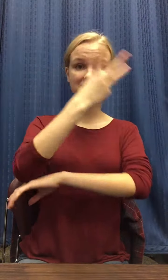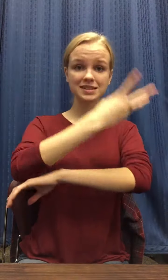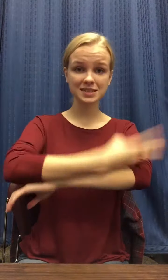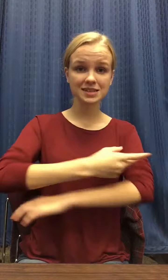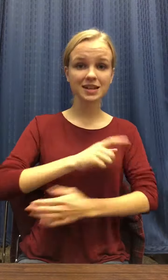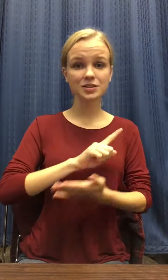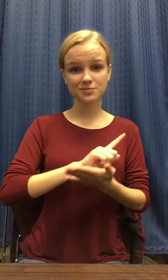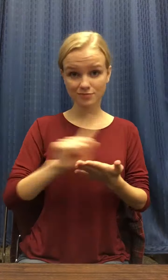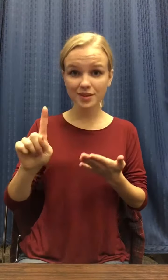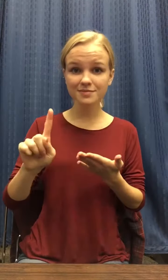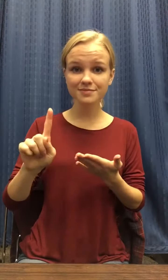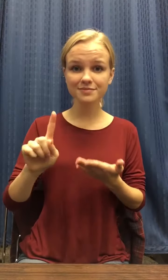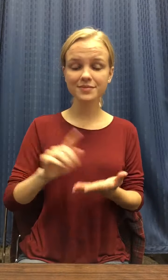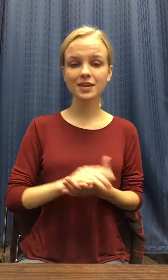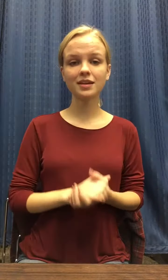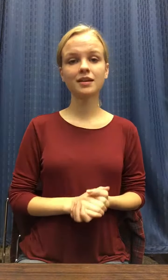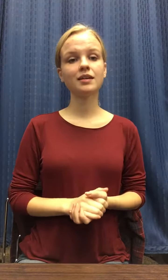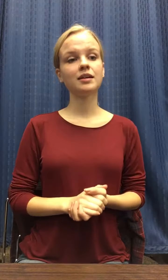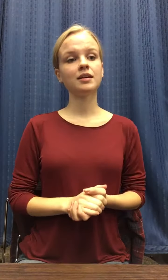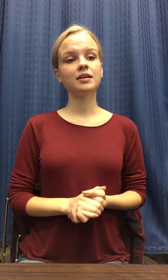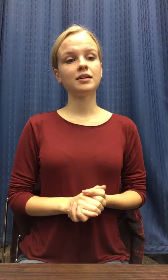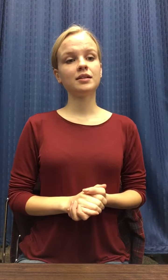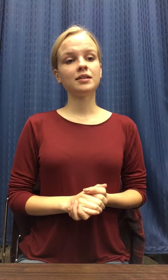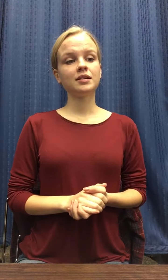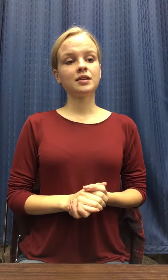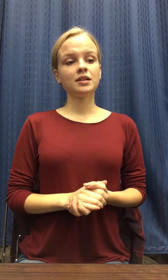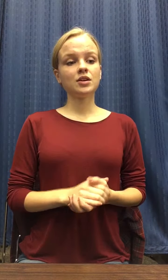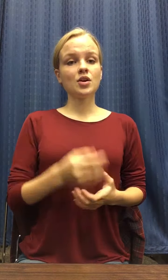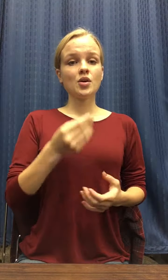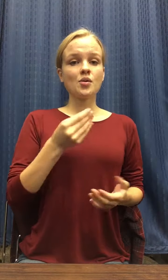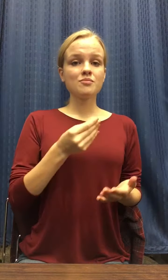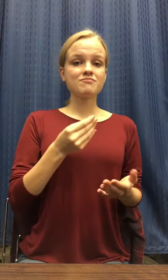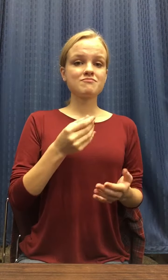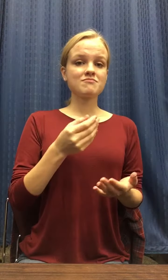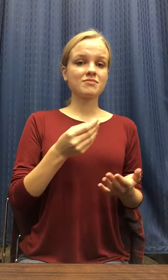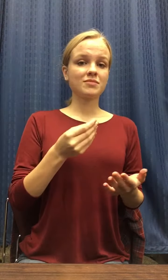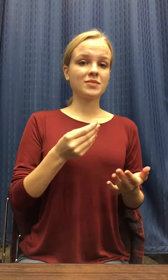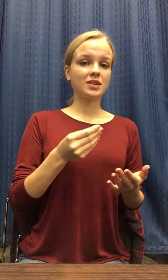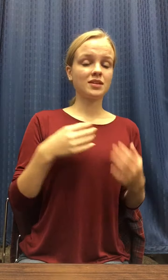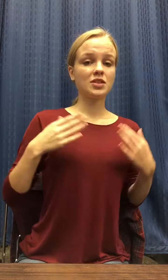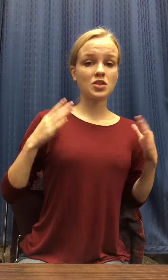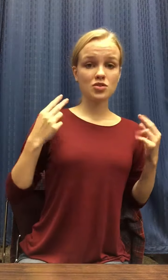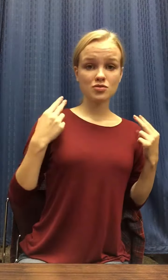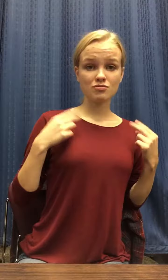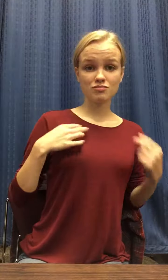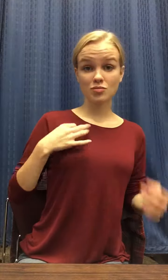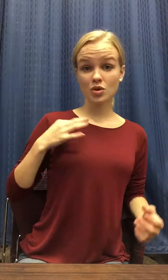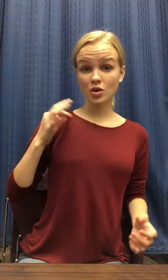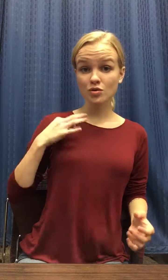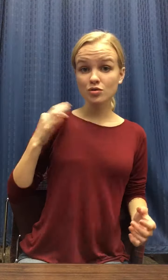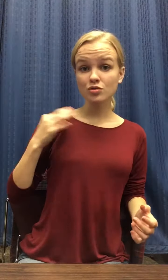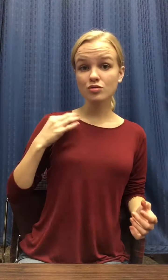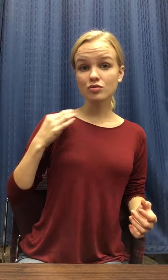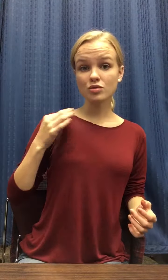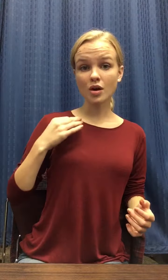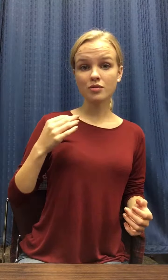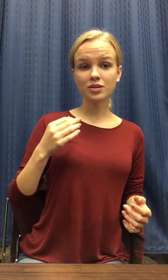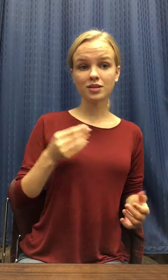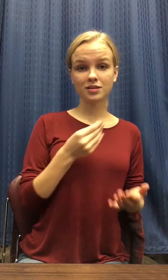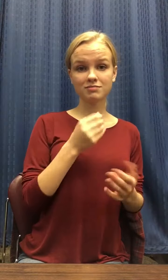Wages in the garment district were as low as $6 a week. Employers were so cruel at times, and not all